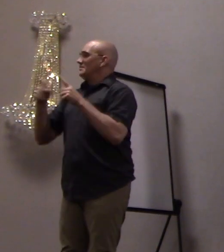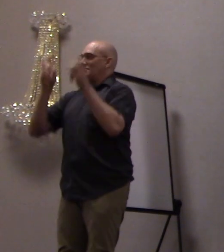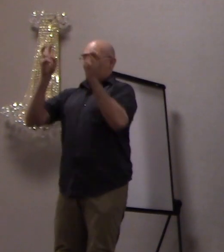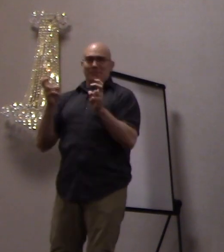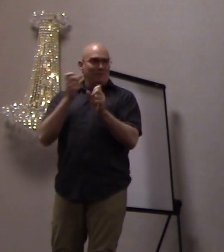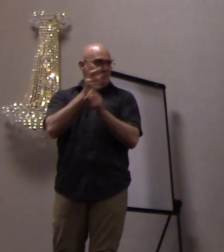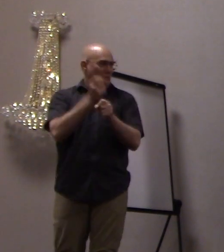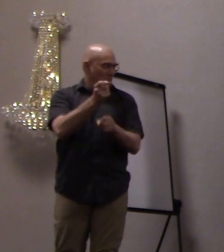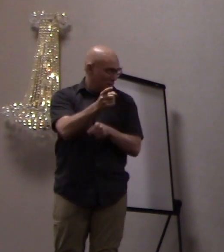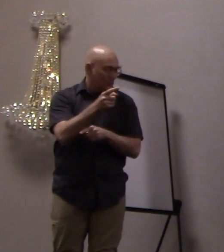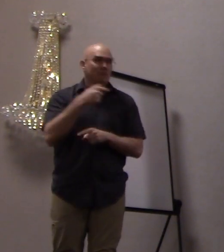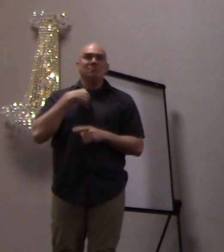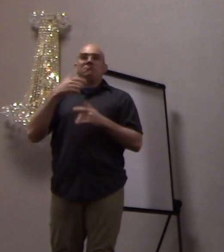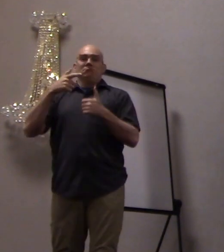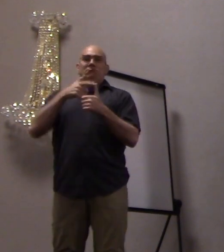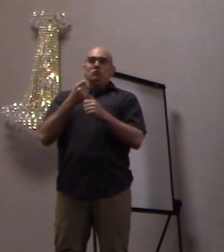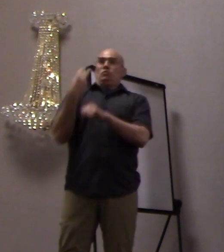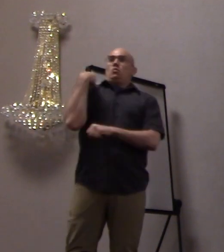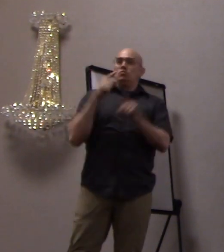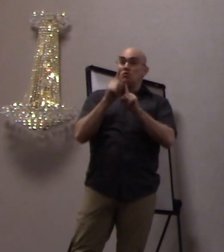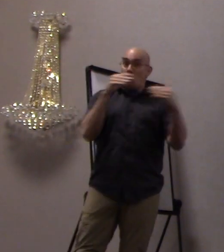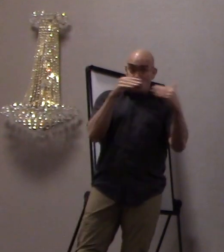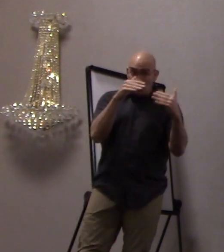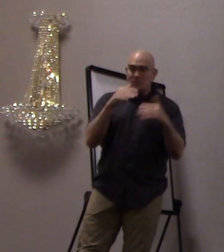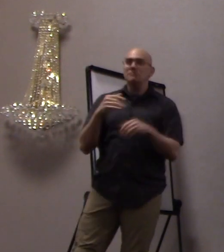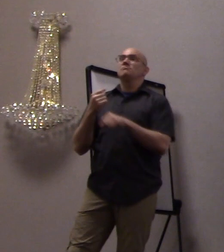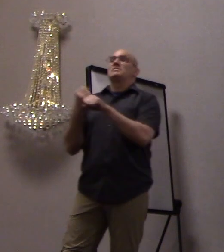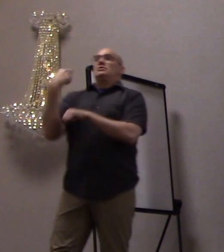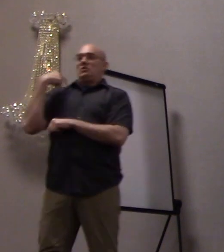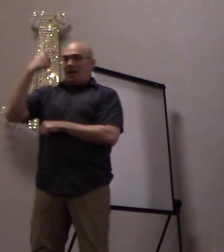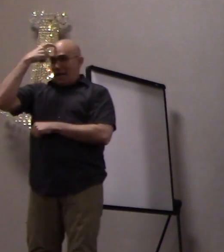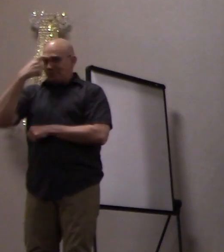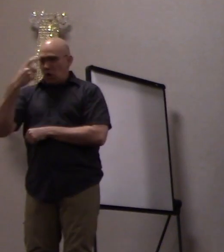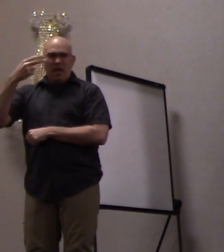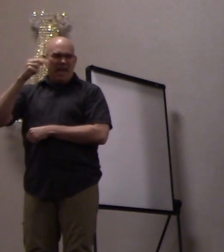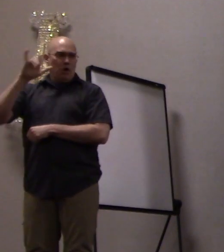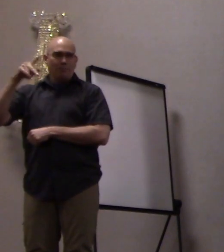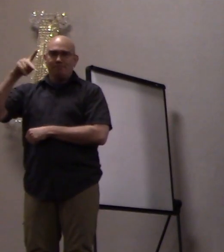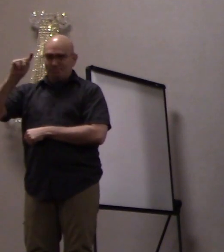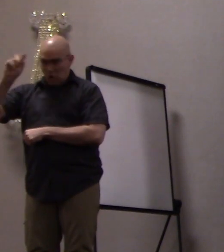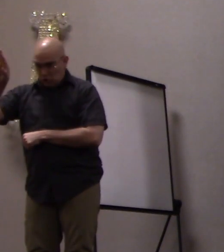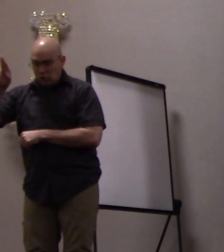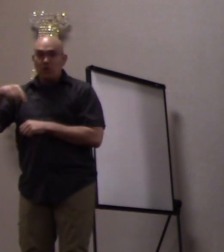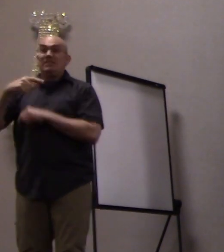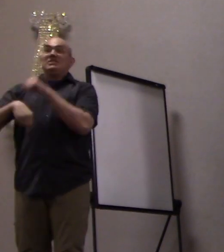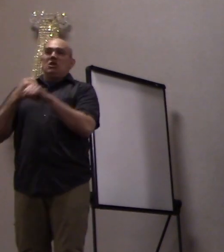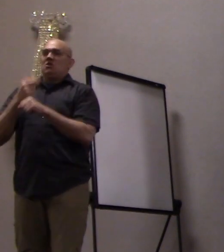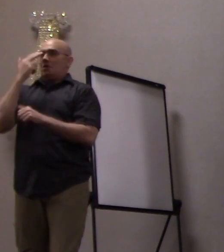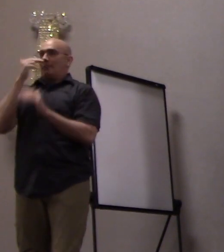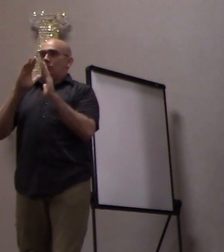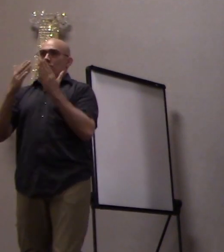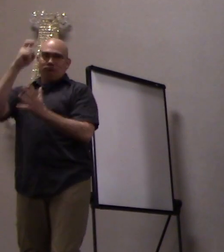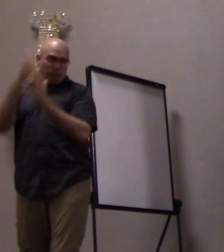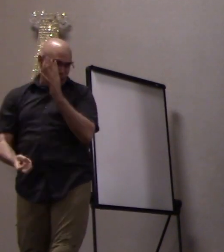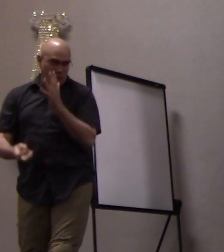year presenting. It's different topics every year. 2 years ago we did Star Wars. Last year we did Harry Potter.